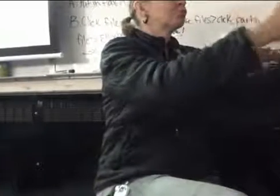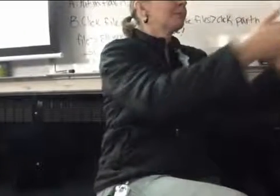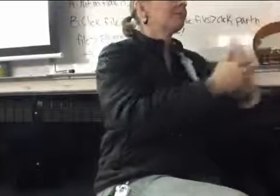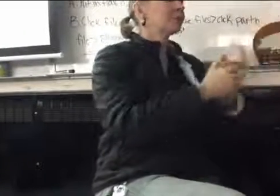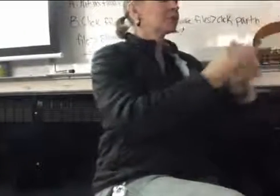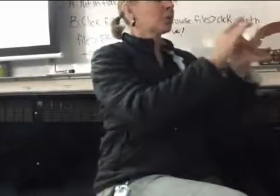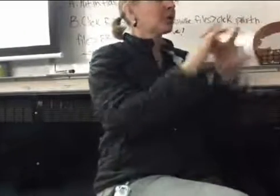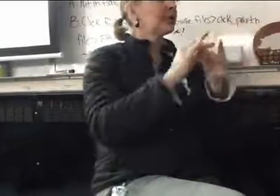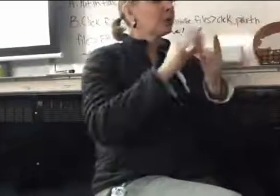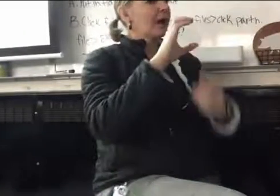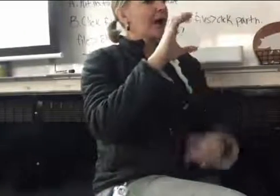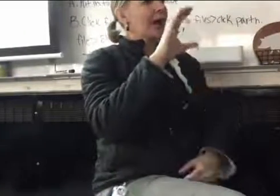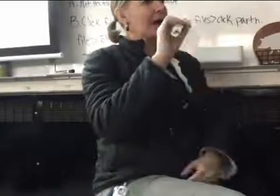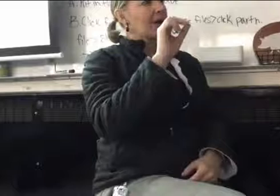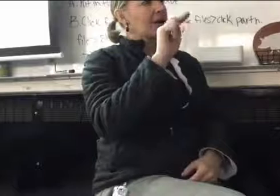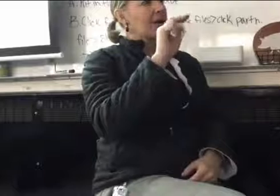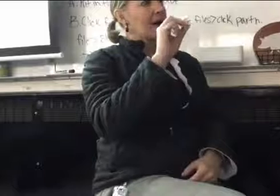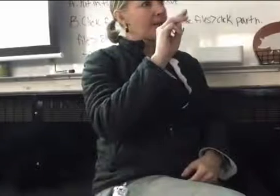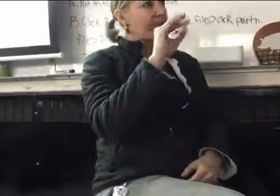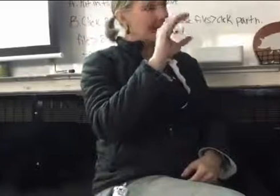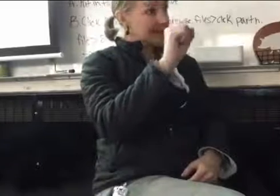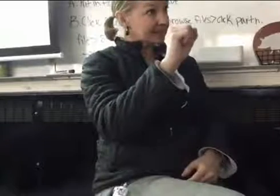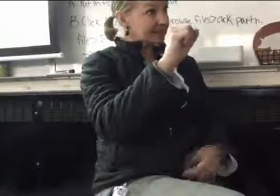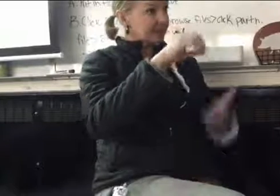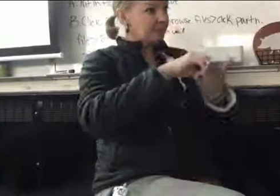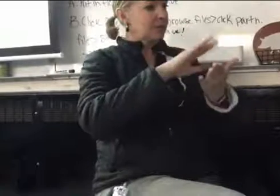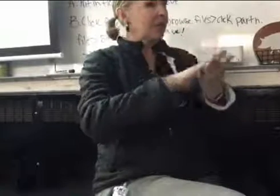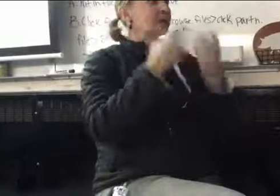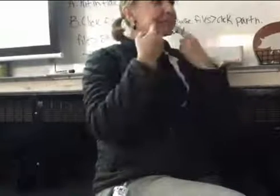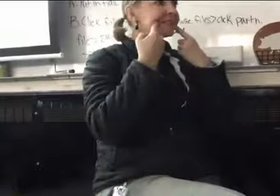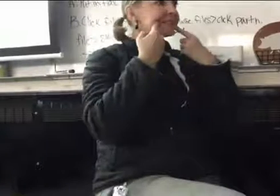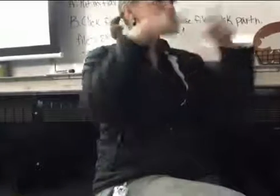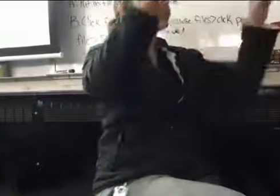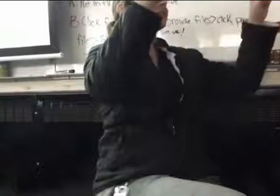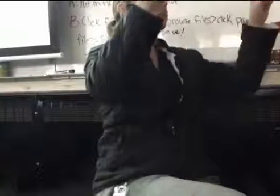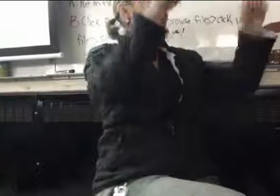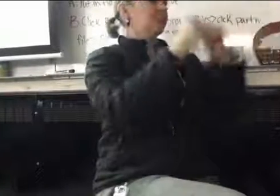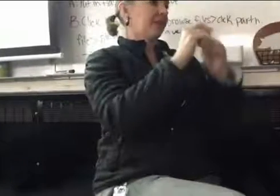put next to economics, successful.